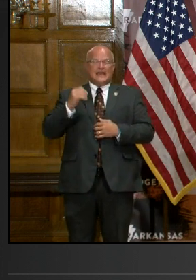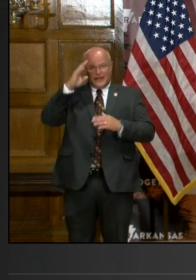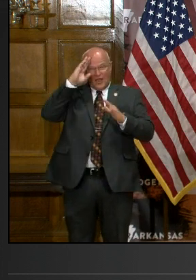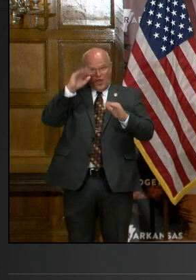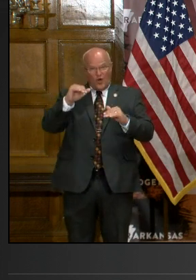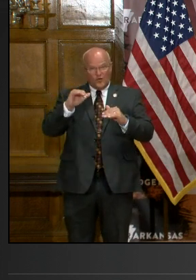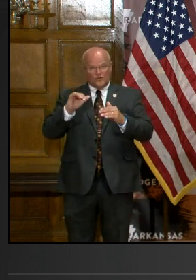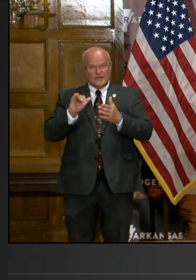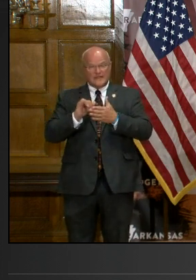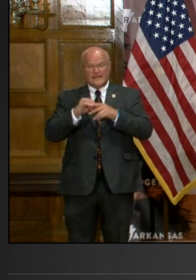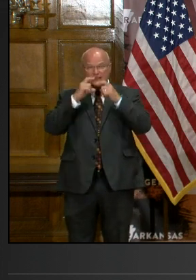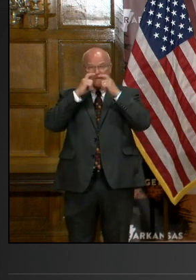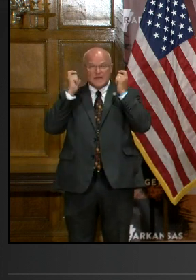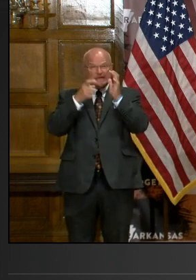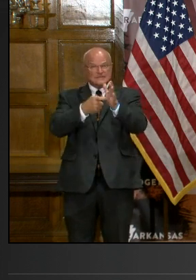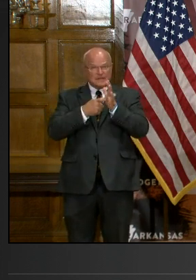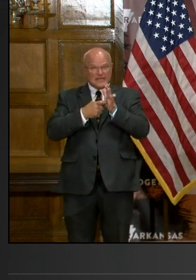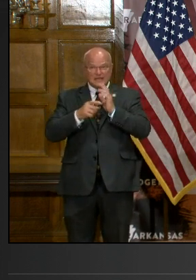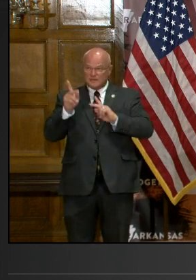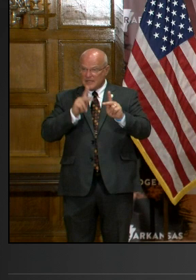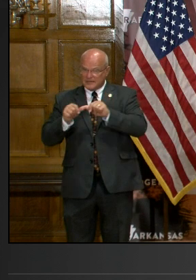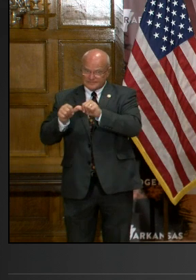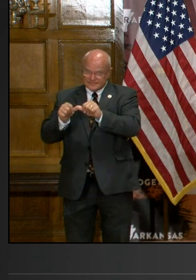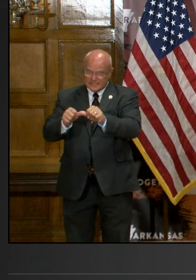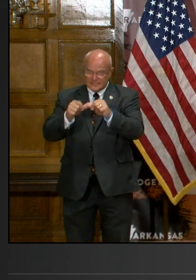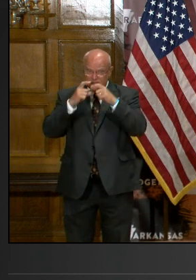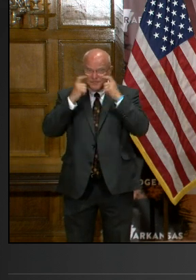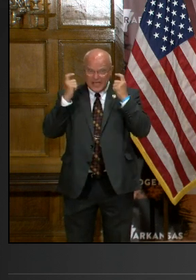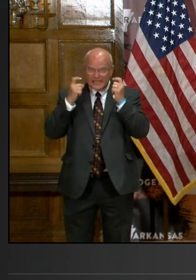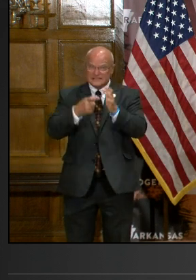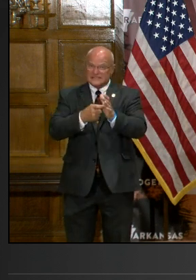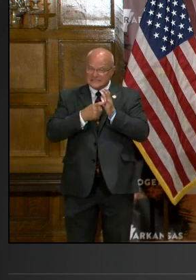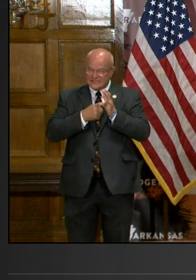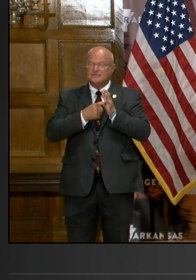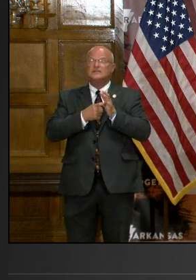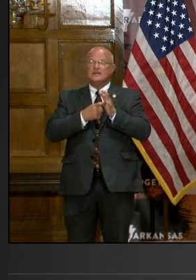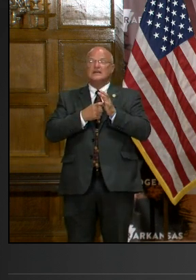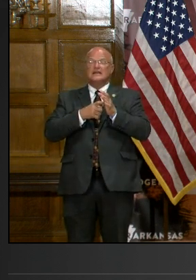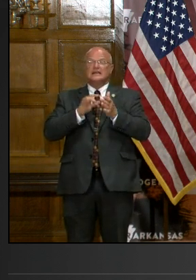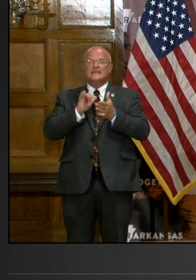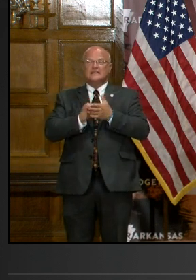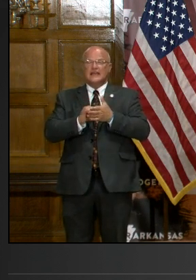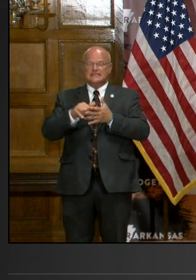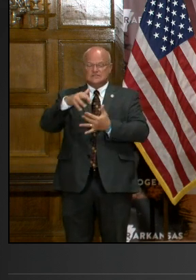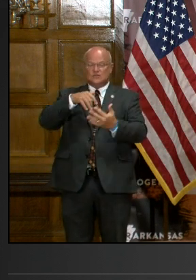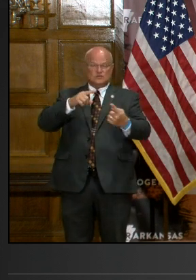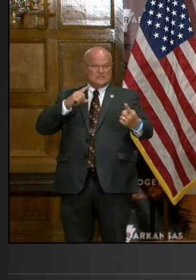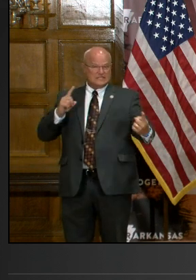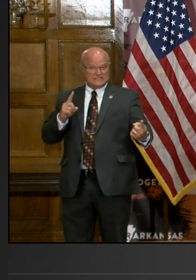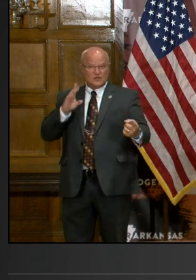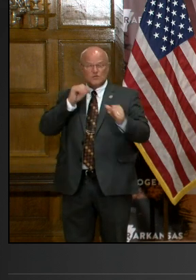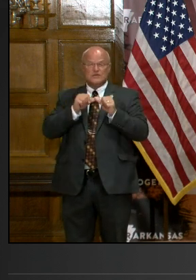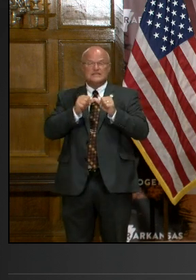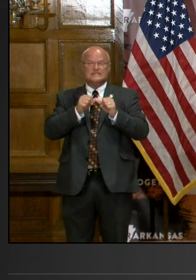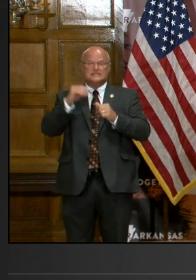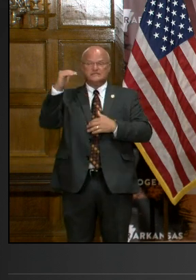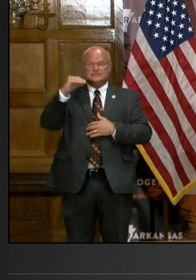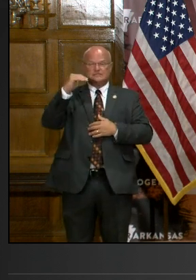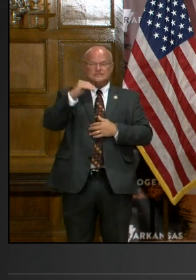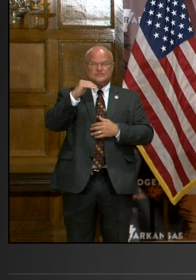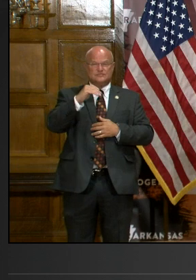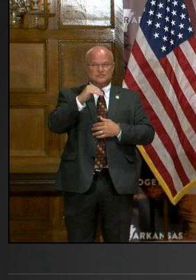and hopefully the mask mandate, if everybody continues to comply, they continue to socially distance, we'll continue to see